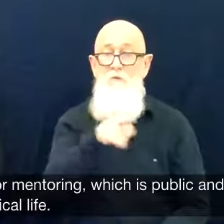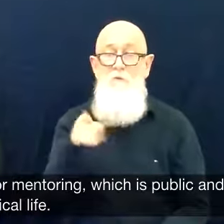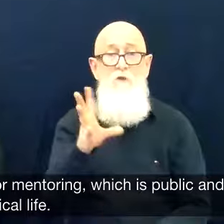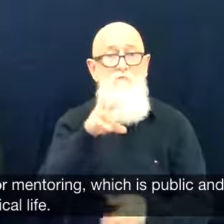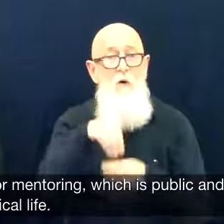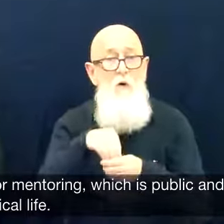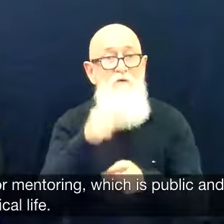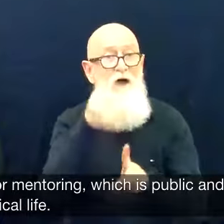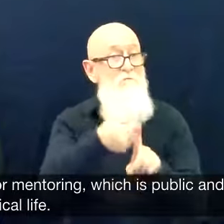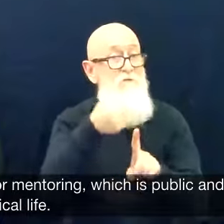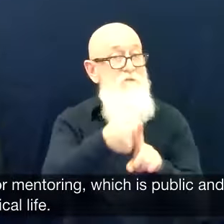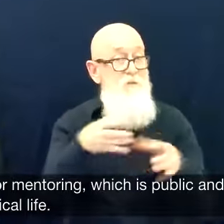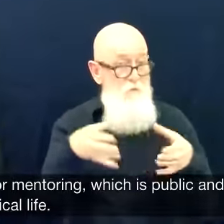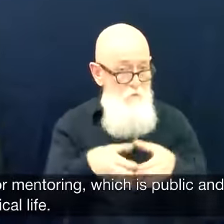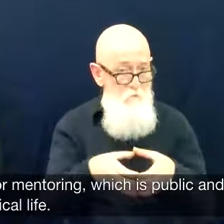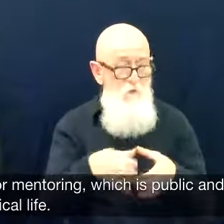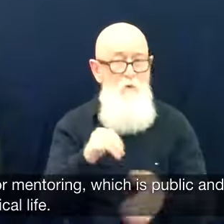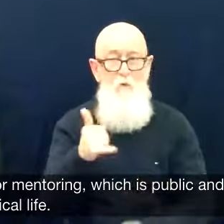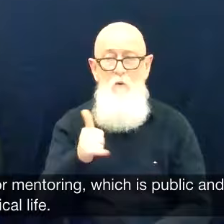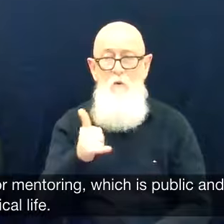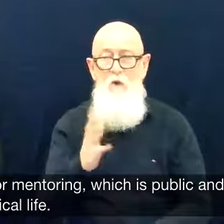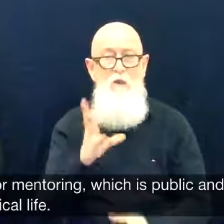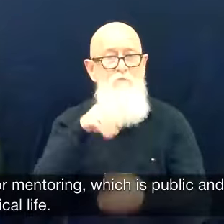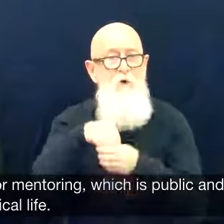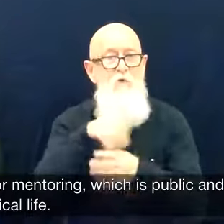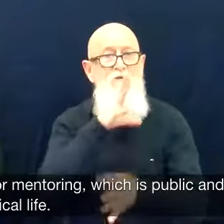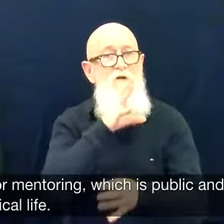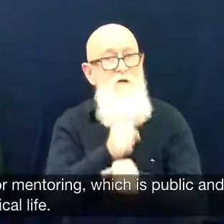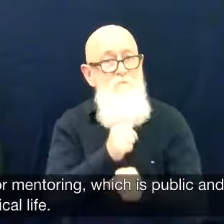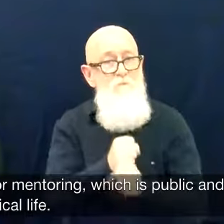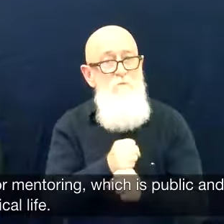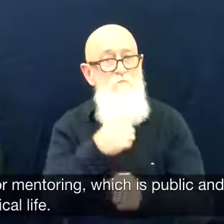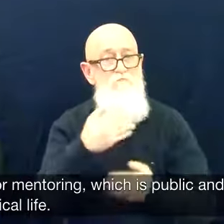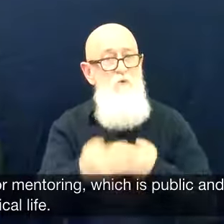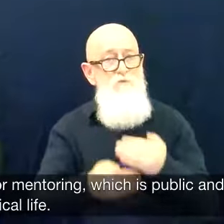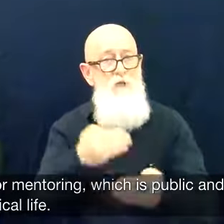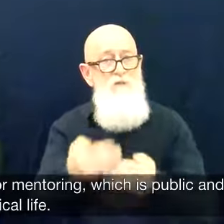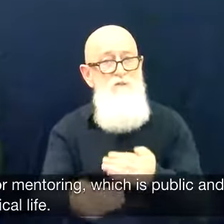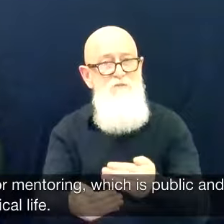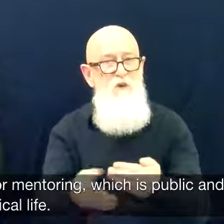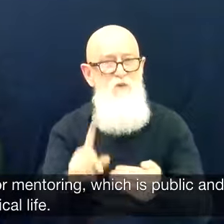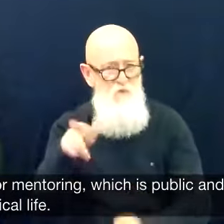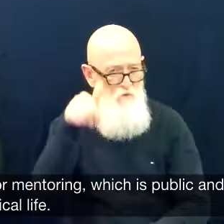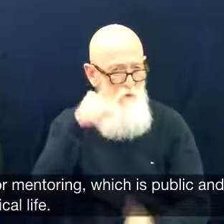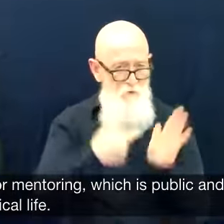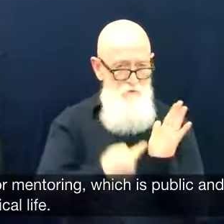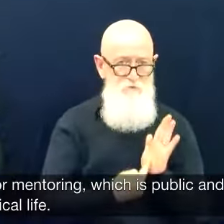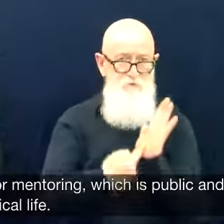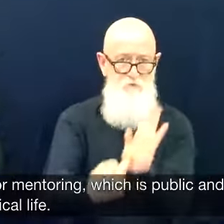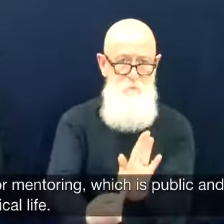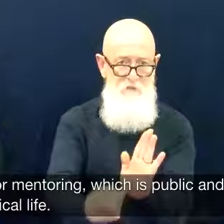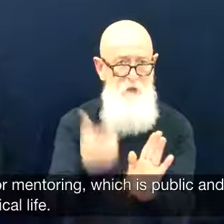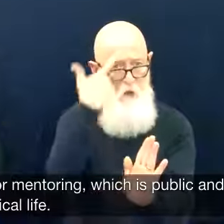groups and being involved in government processes, how you put in a submission,